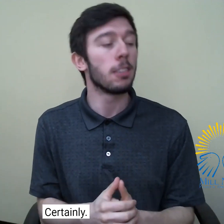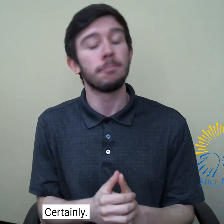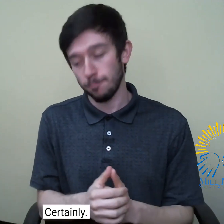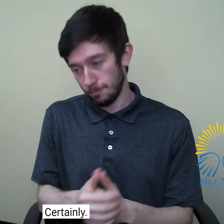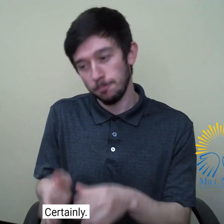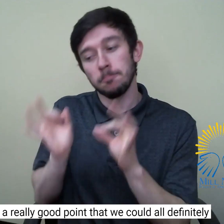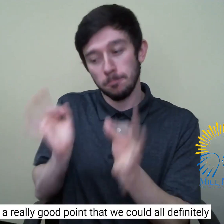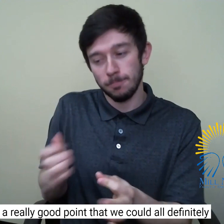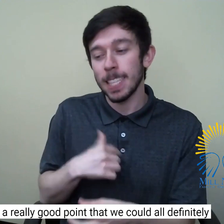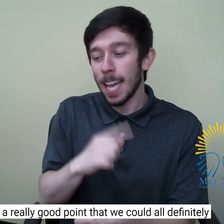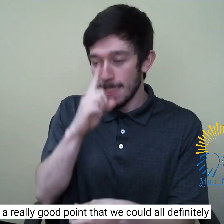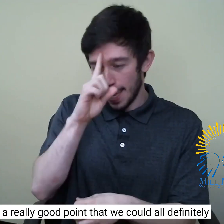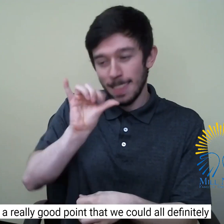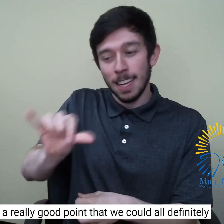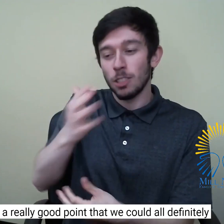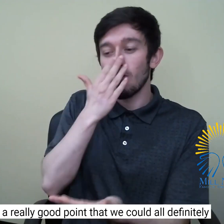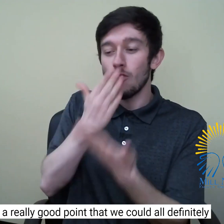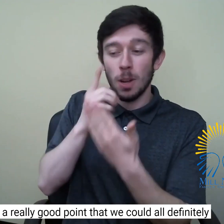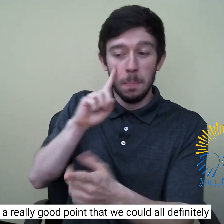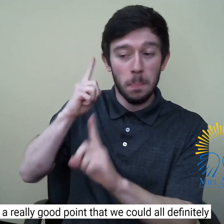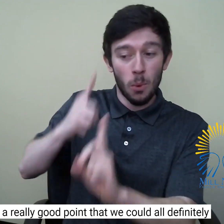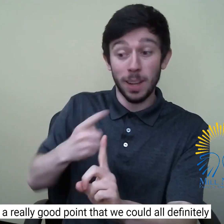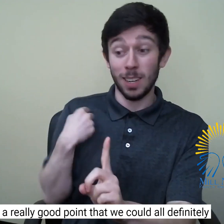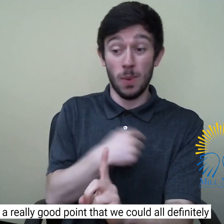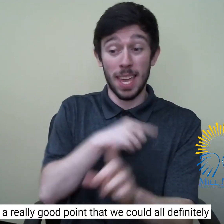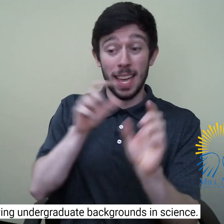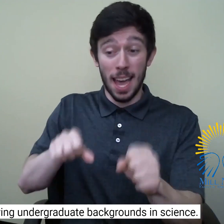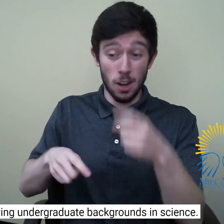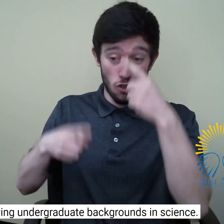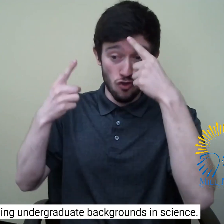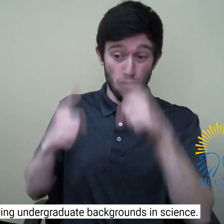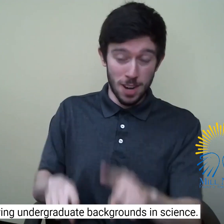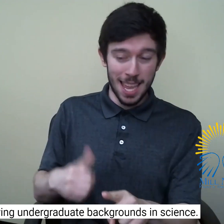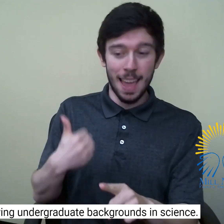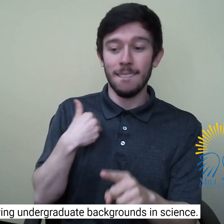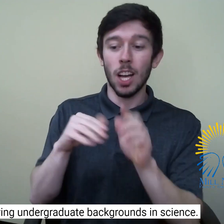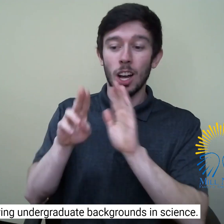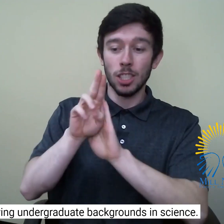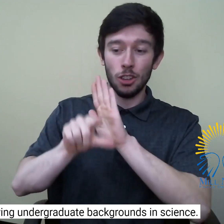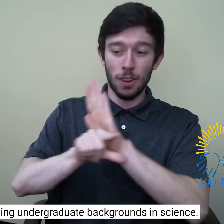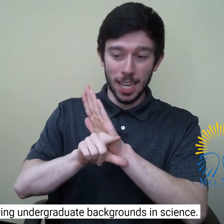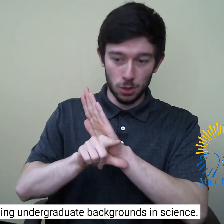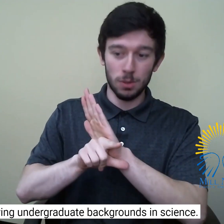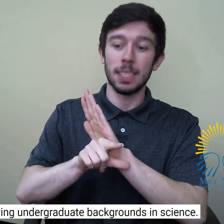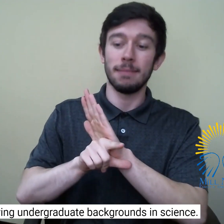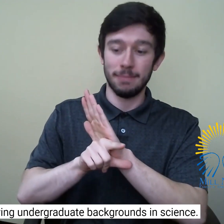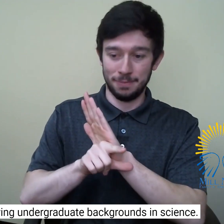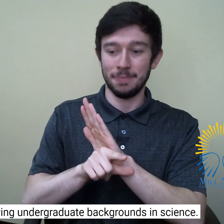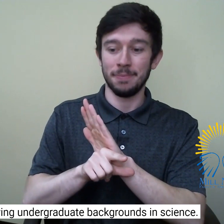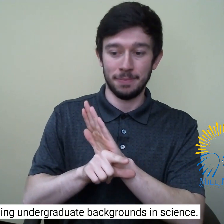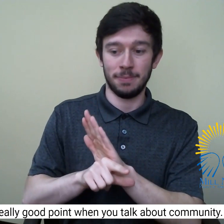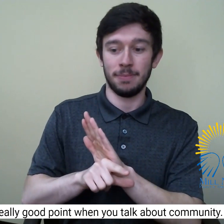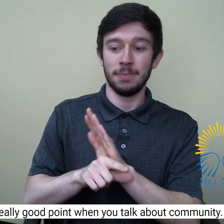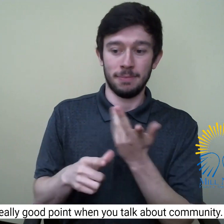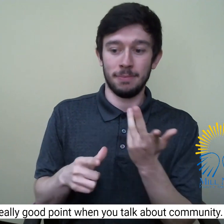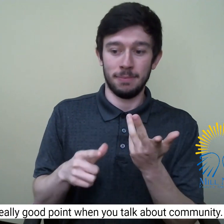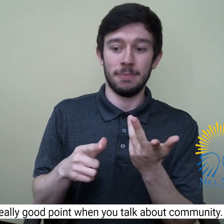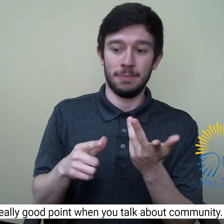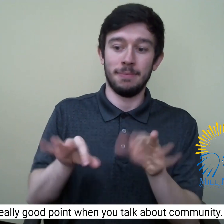Certainly. And I think that's a really good point that we could all definitely agree with, having undergraduate backgrounds in science. I think you make a really good